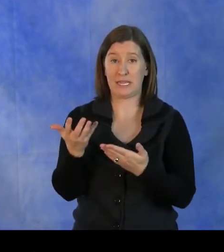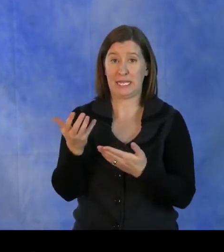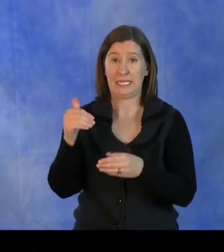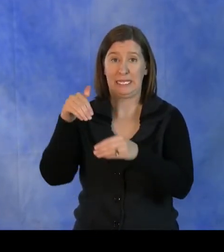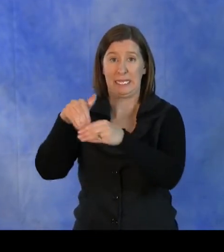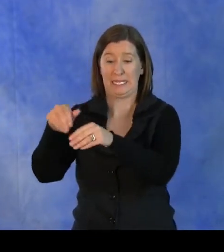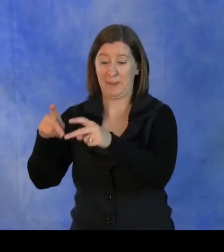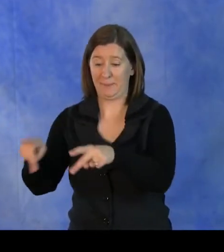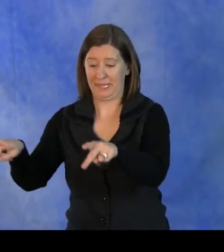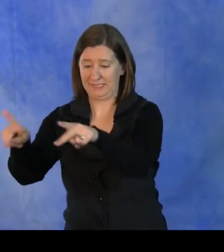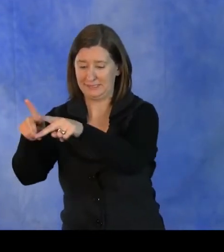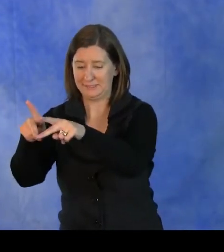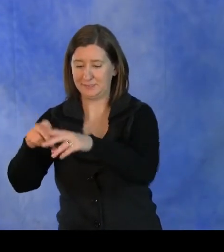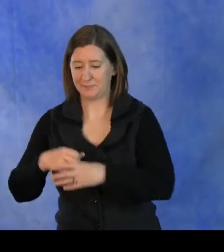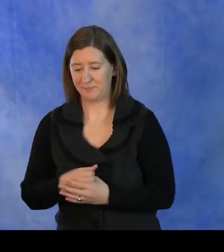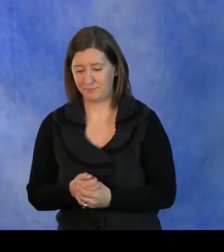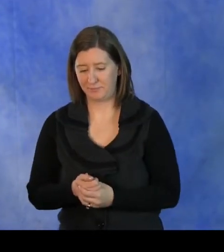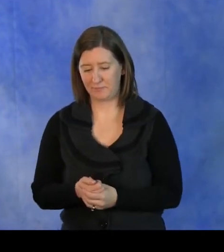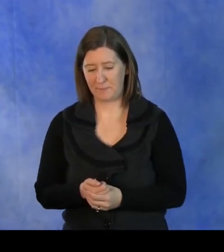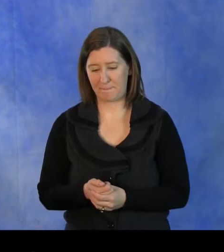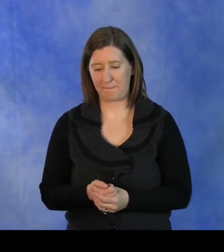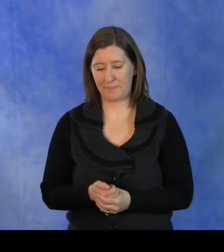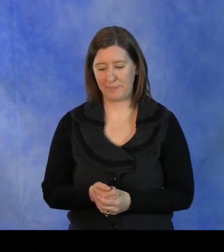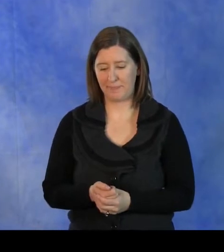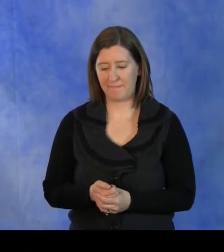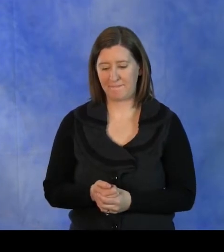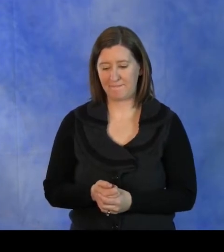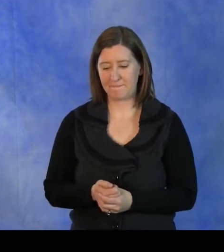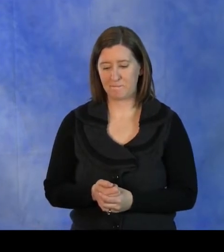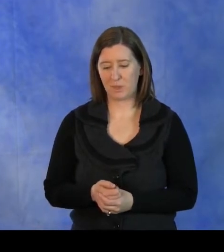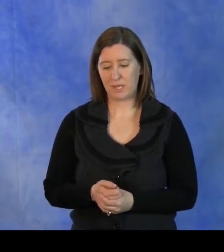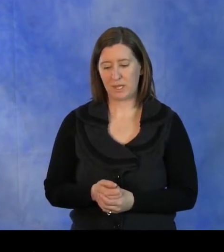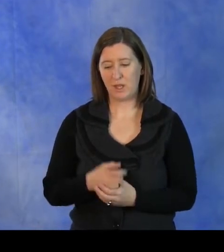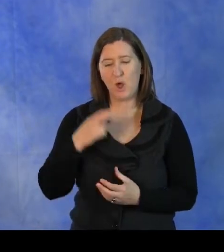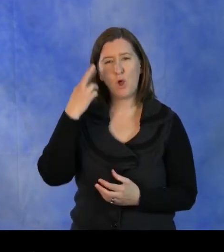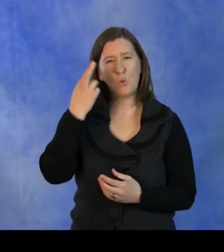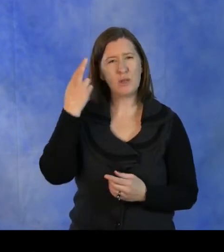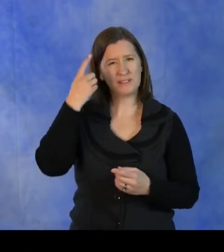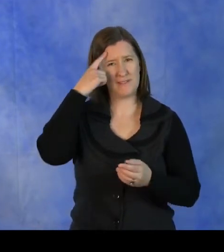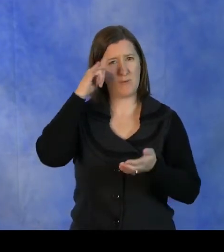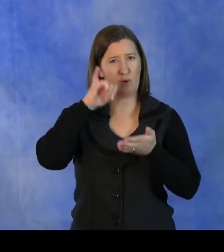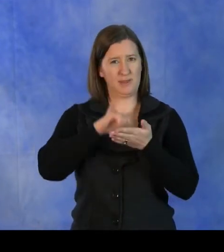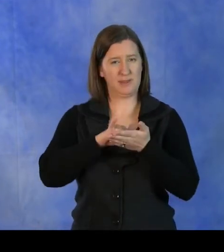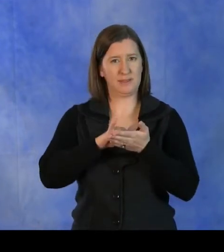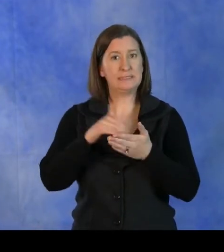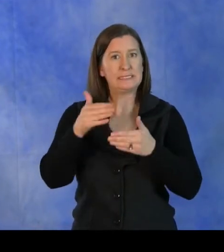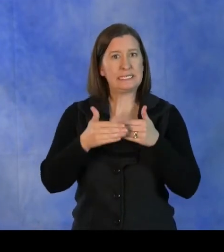There's an old saying that there's a place for everything and everything in its place.